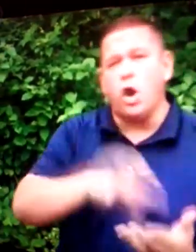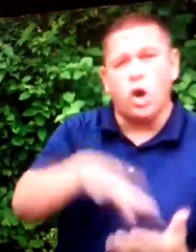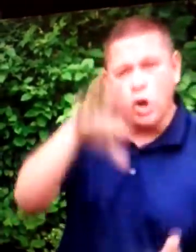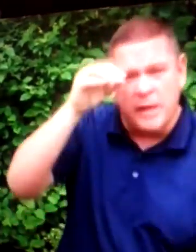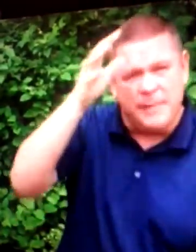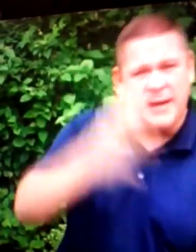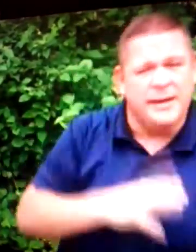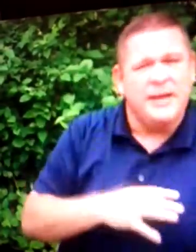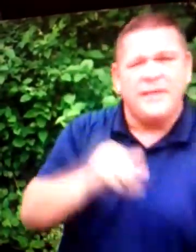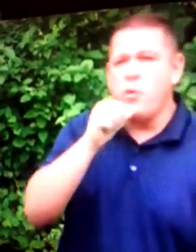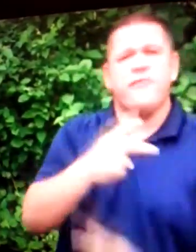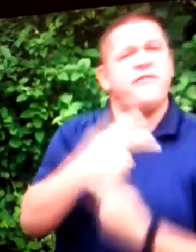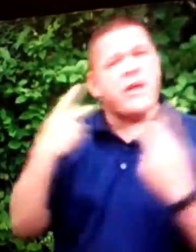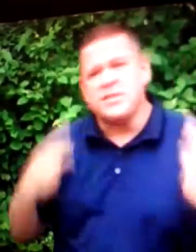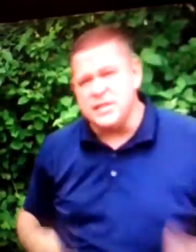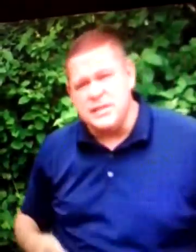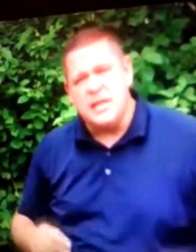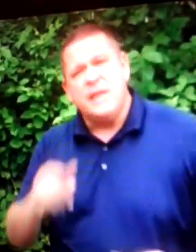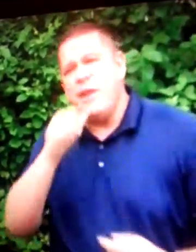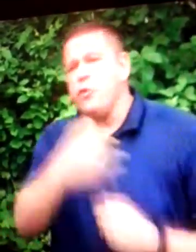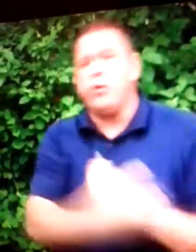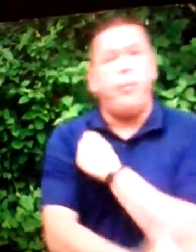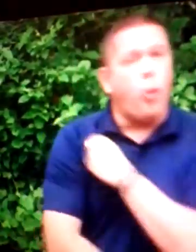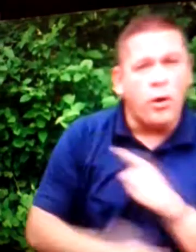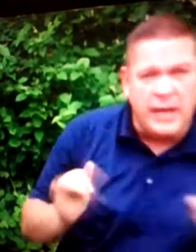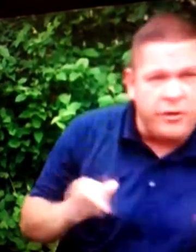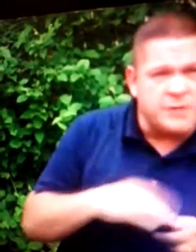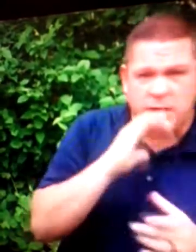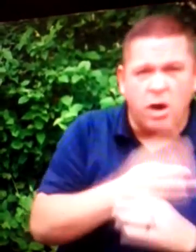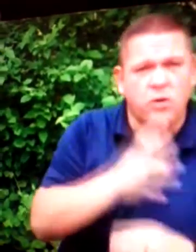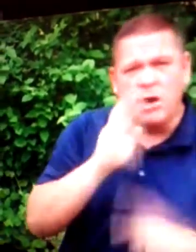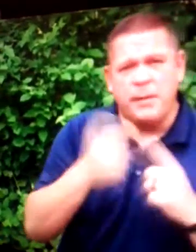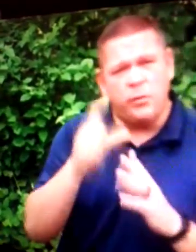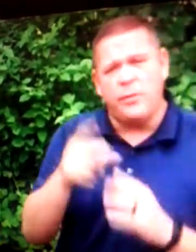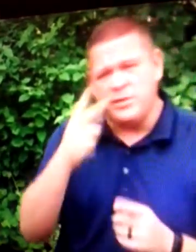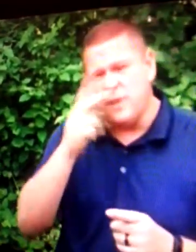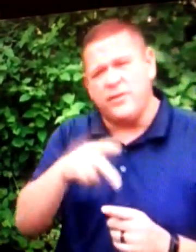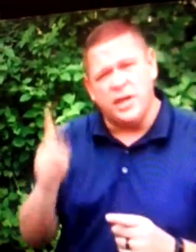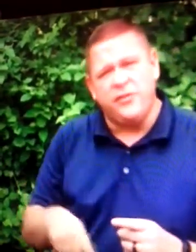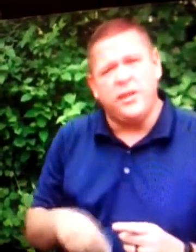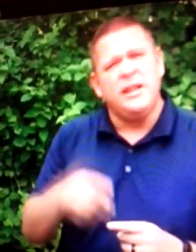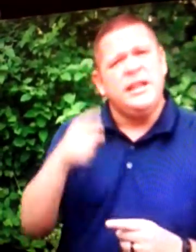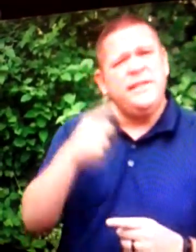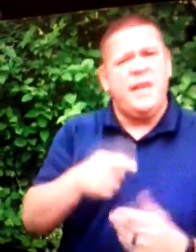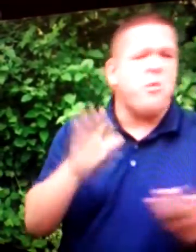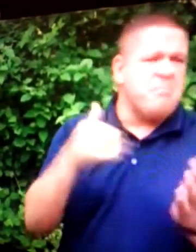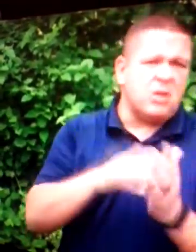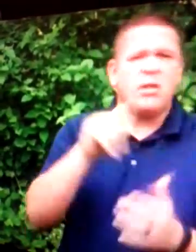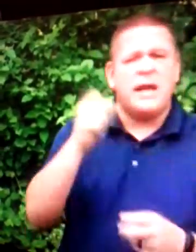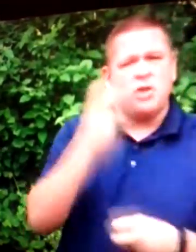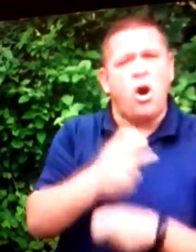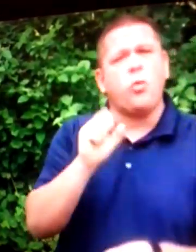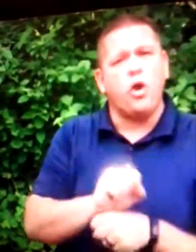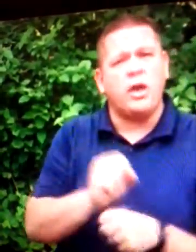them unlearned men. They weren't Pharisees. They weren't the poor either, as my daughter will talk about while we saw in Philadelphia. They were middle-class,